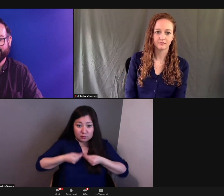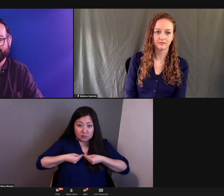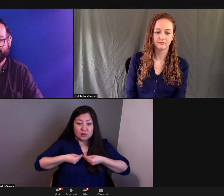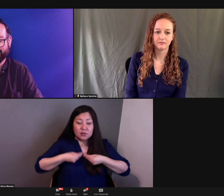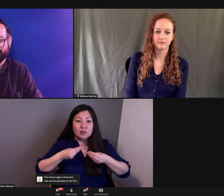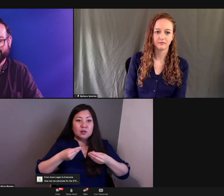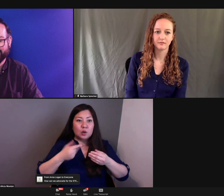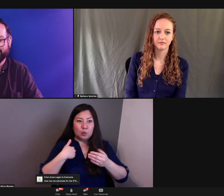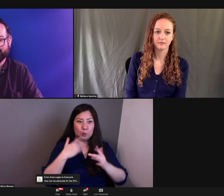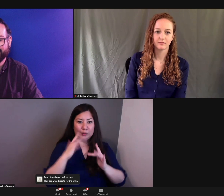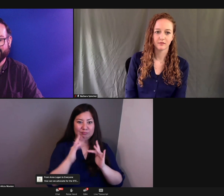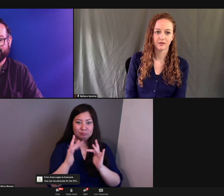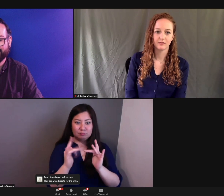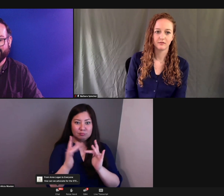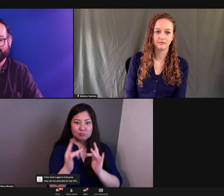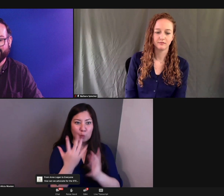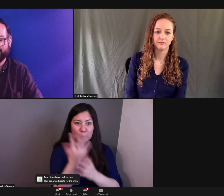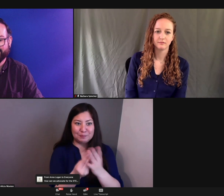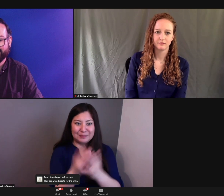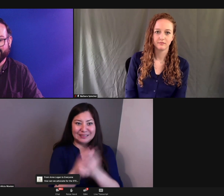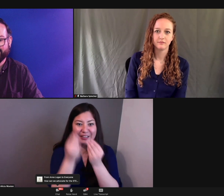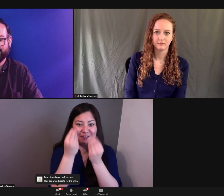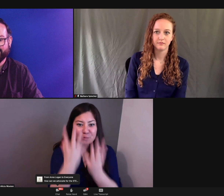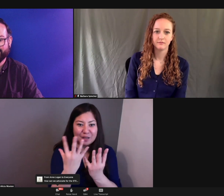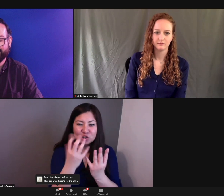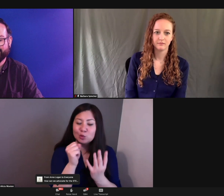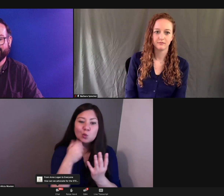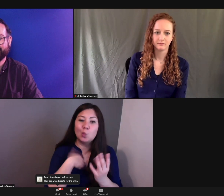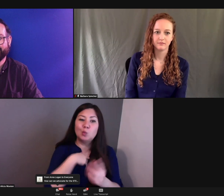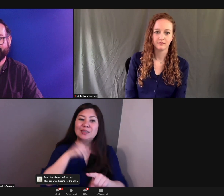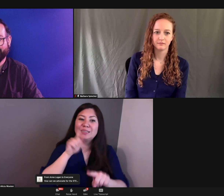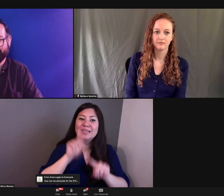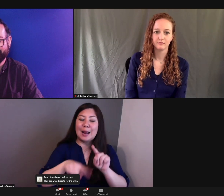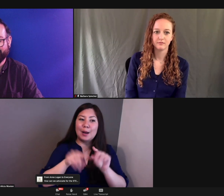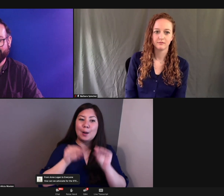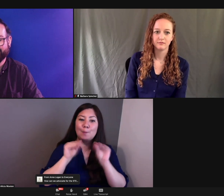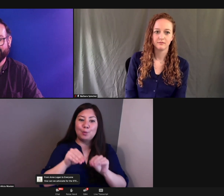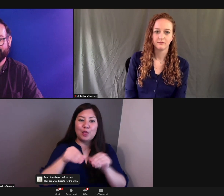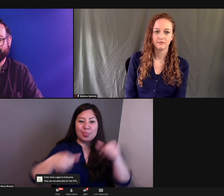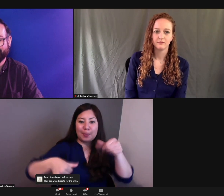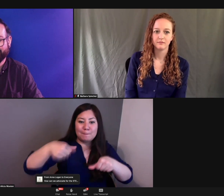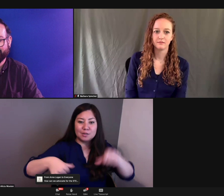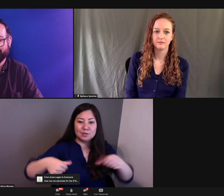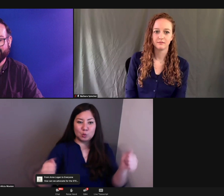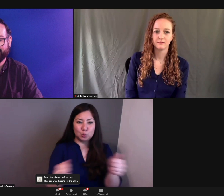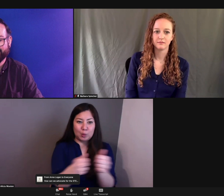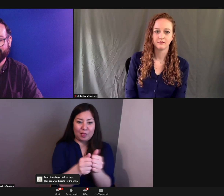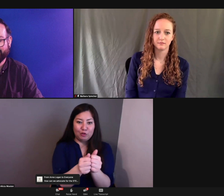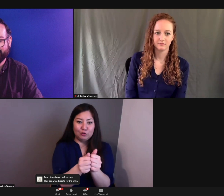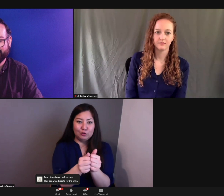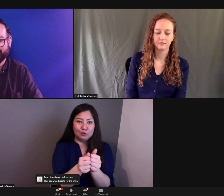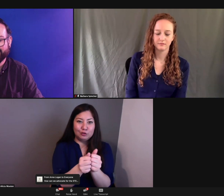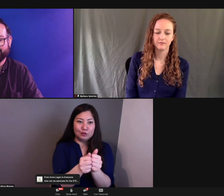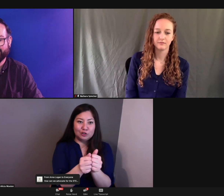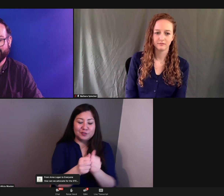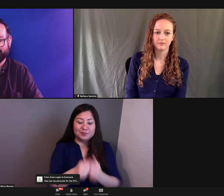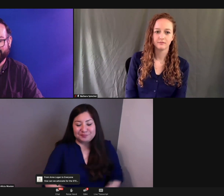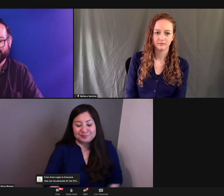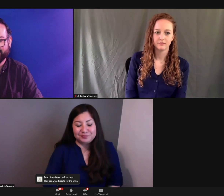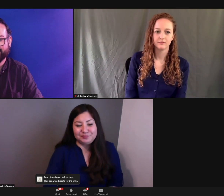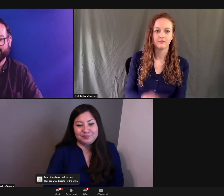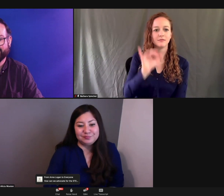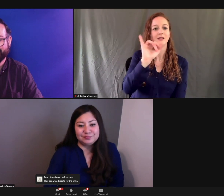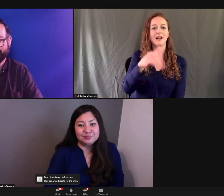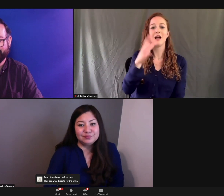that situation, but there is no easy answer. It depends on how you learn math and how you process. If you